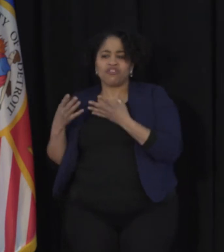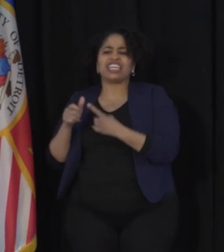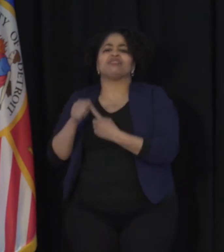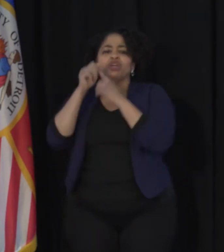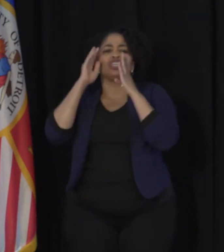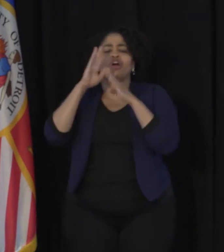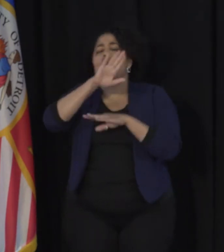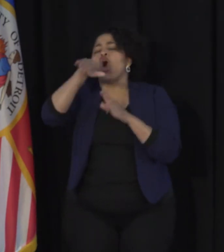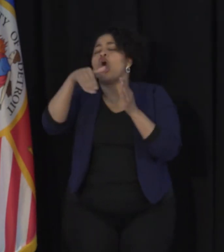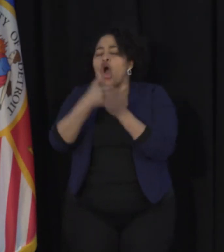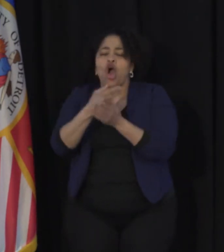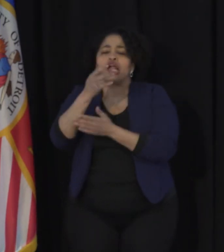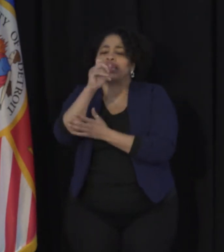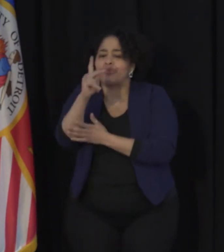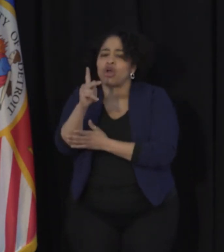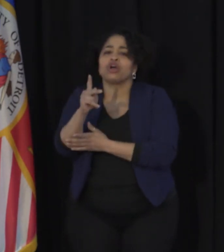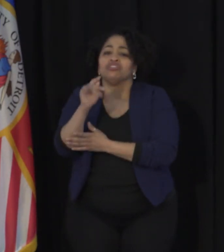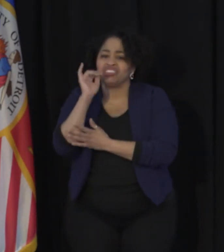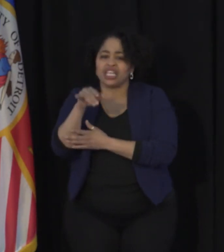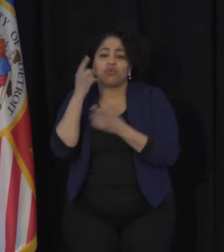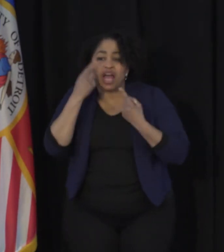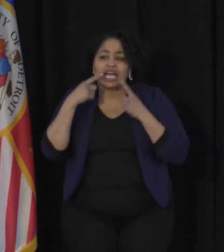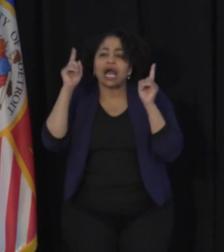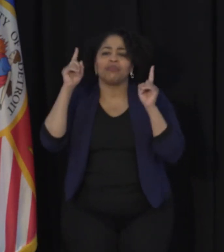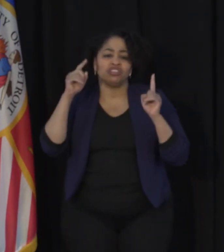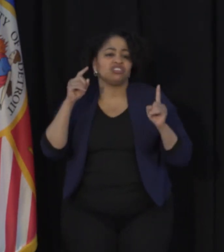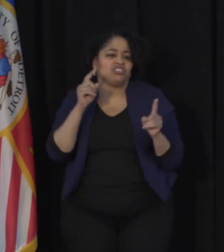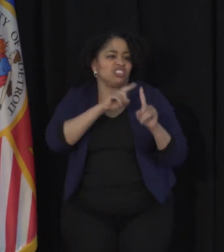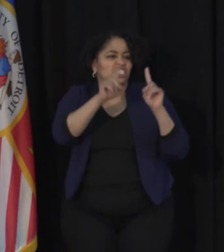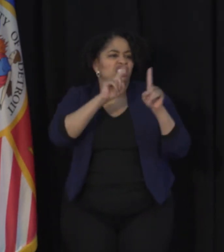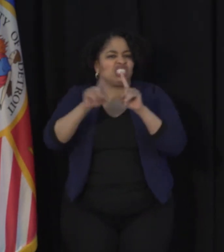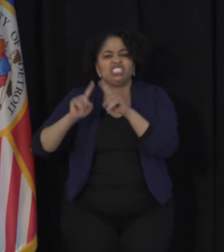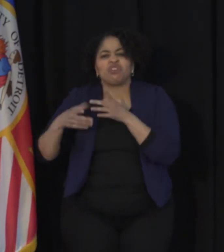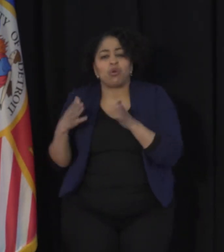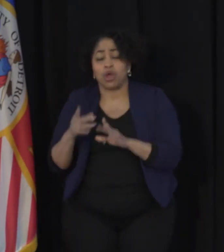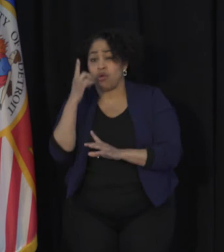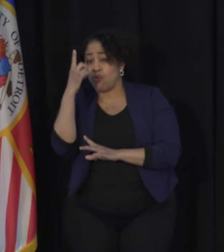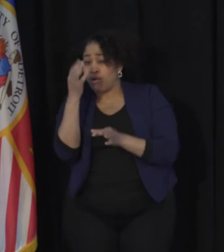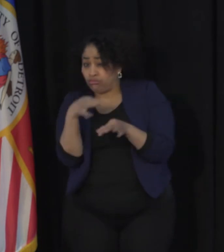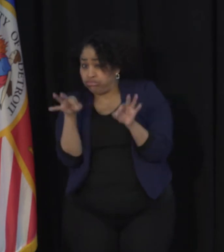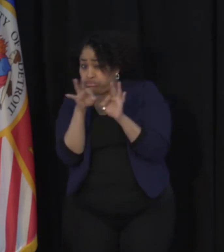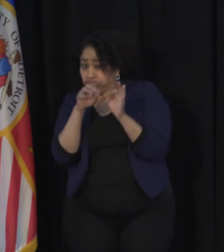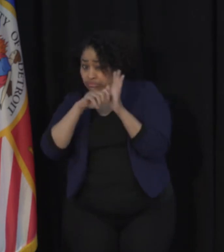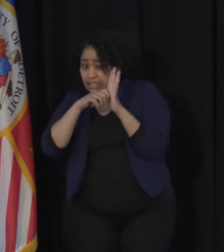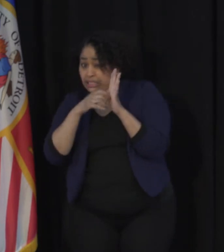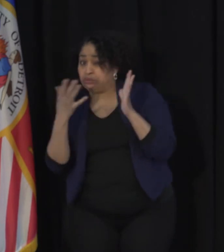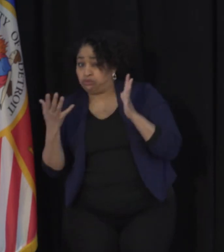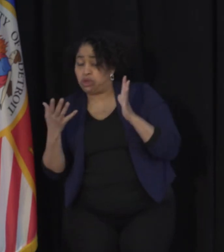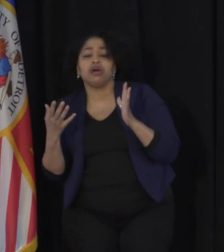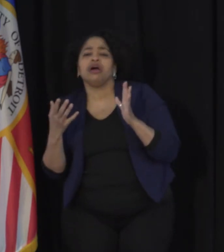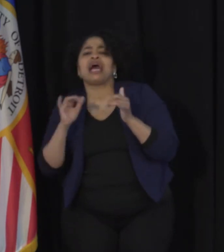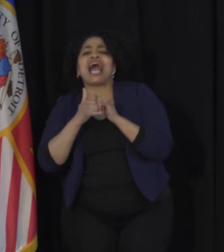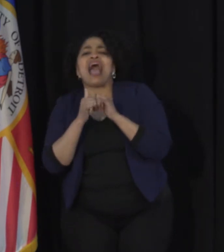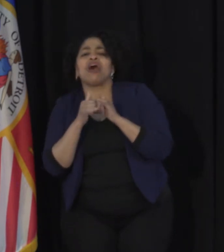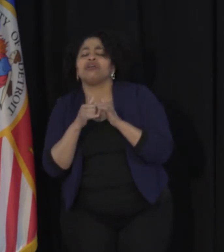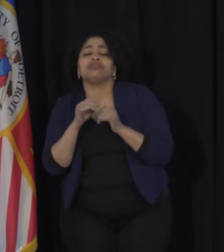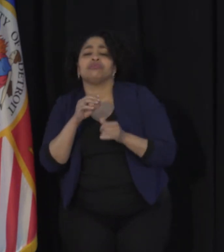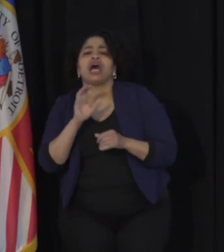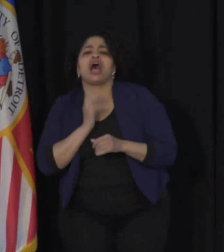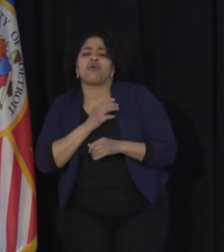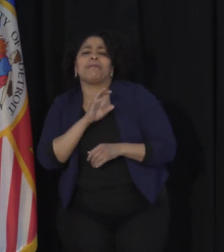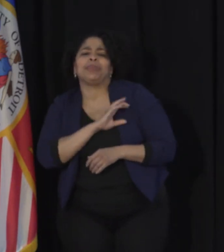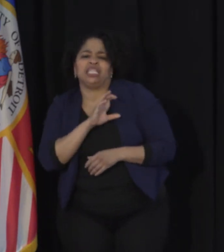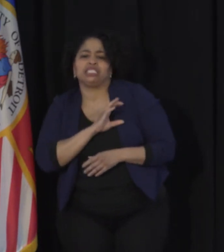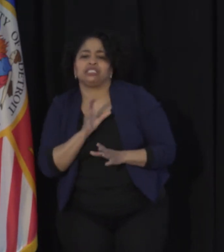to all the parks. That's going to be accomplished in a number of different ways, but one key way that's going to be accomplished is with our neighborhood police